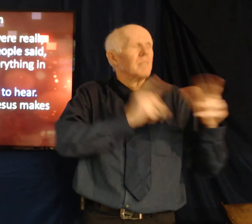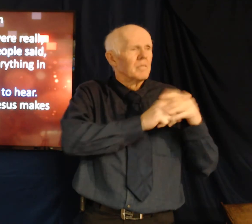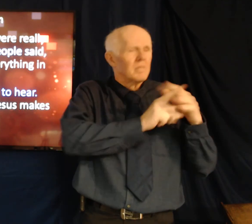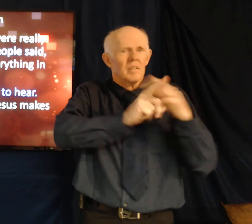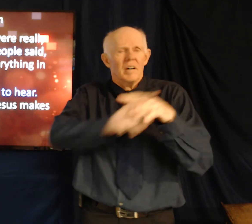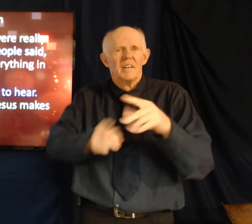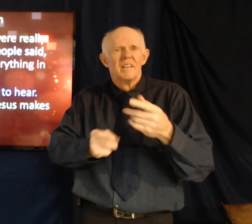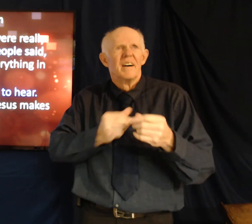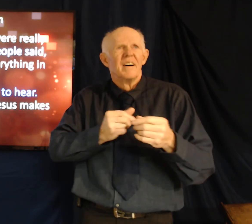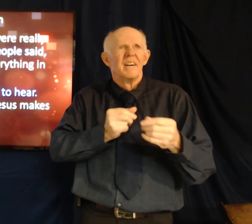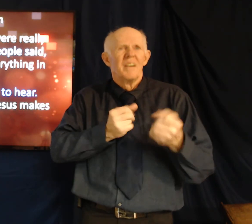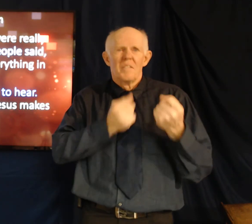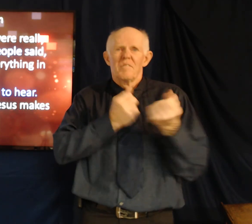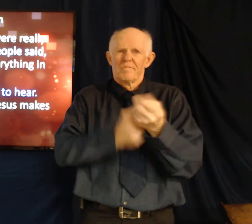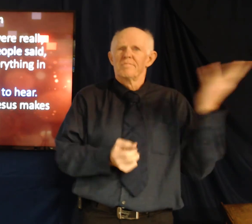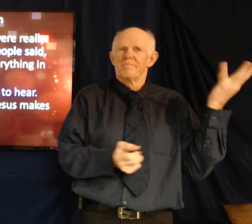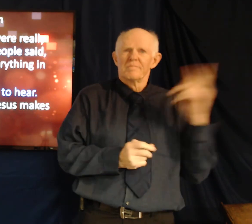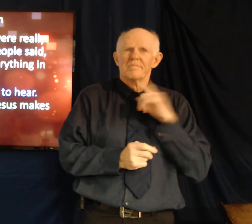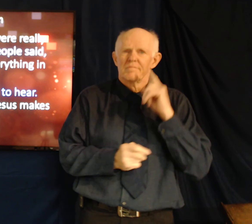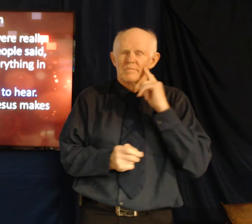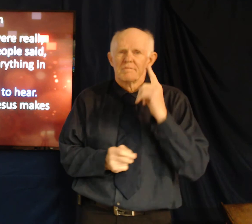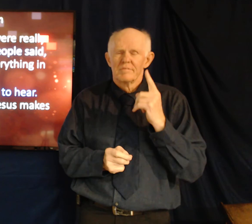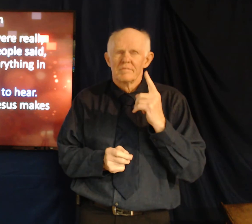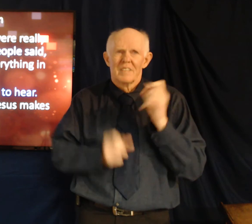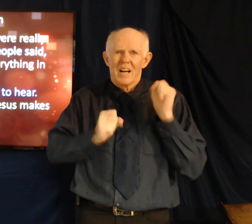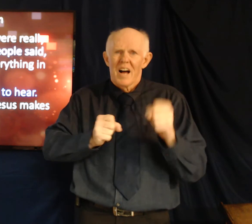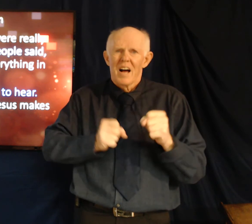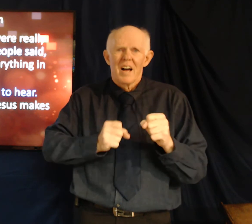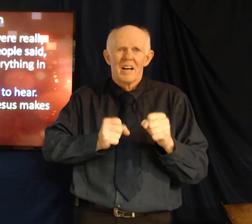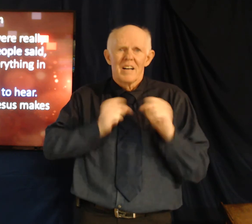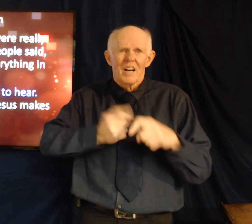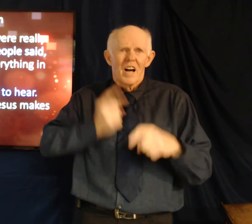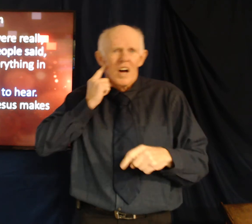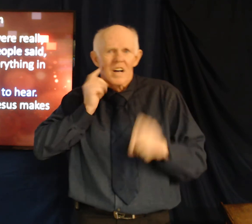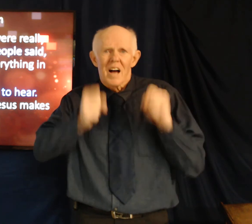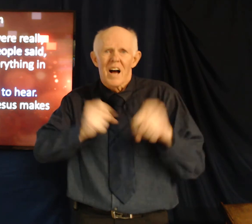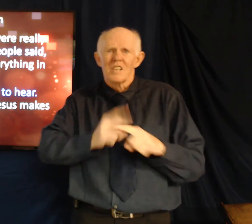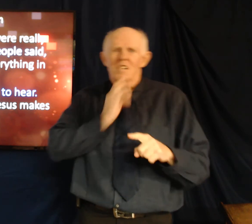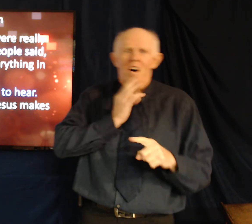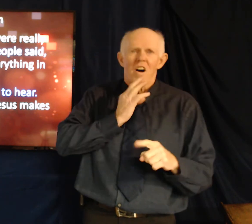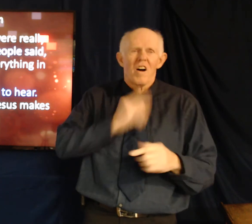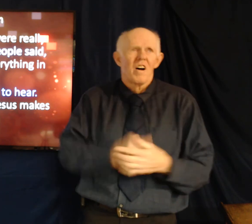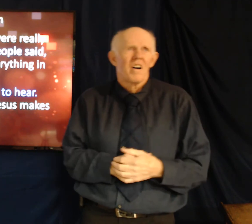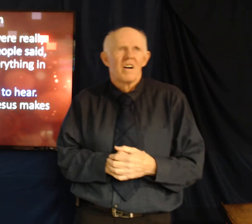Jesus does everything in a good way.